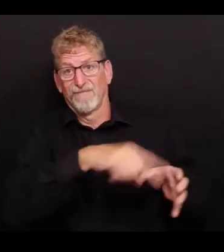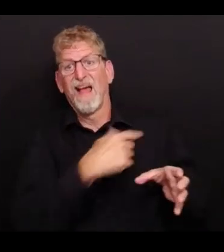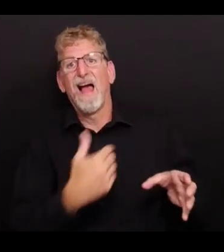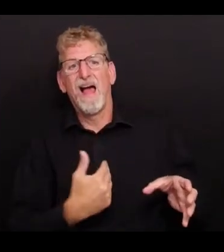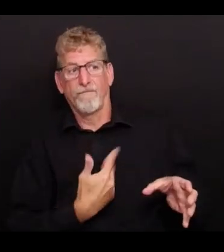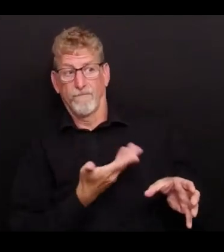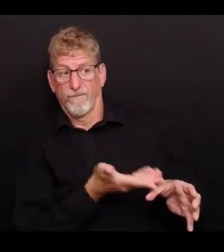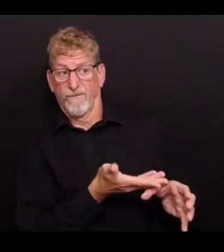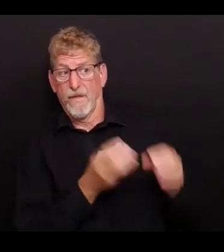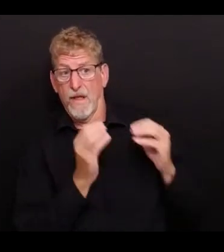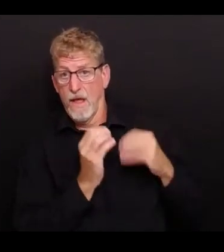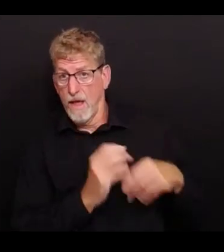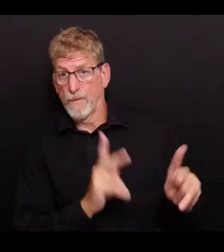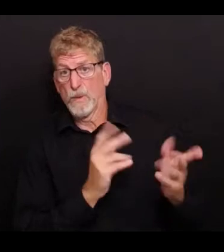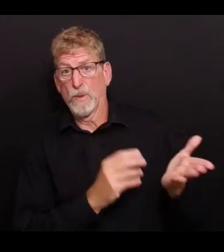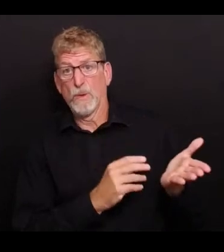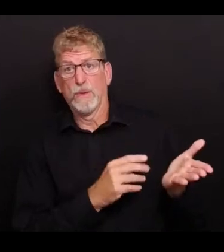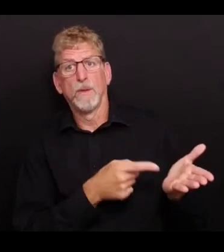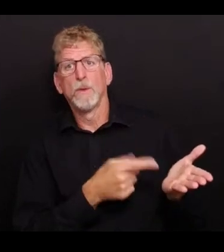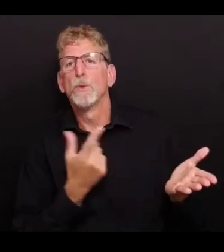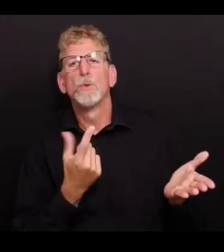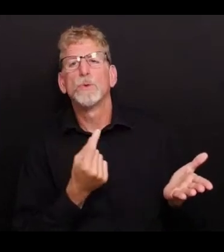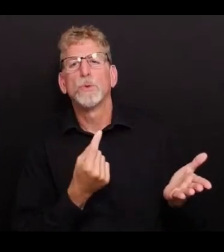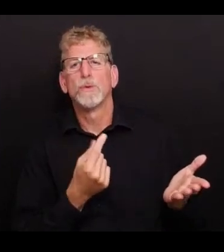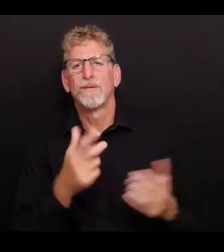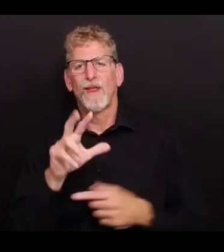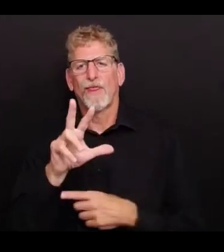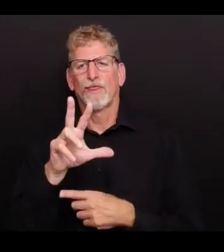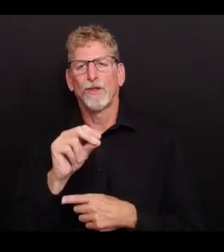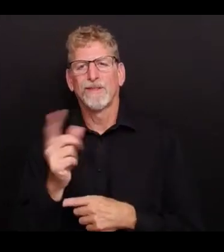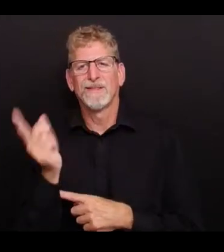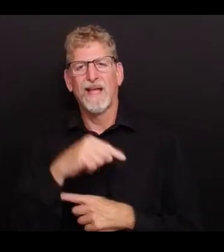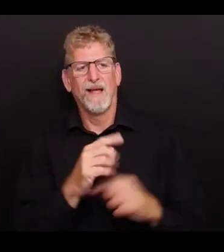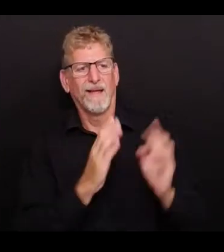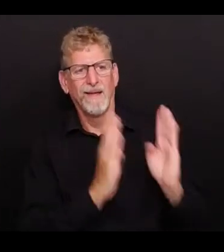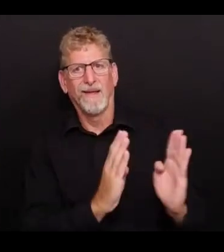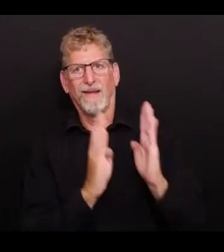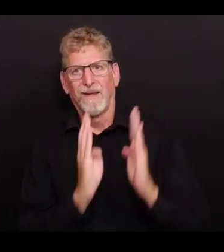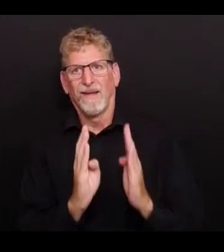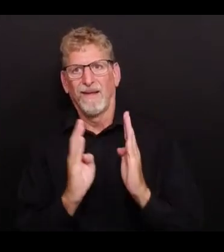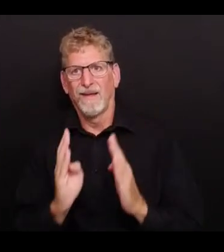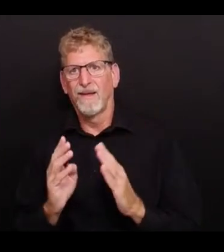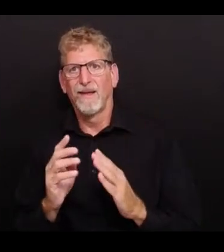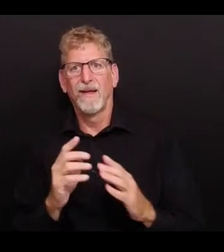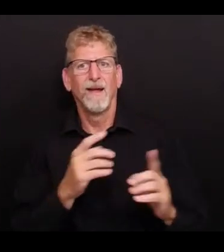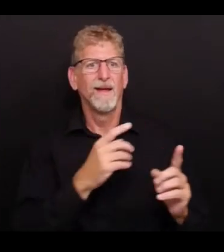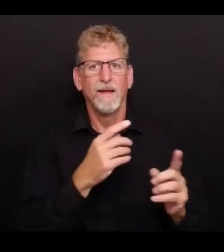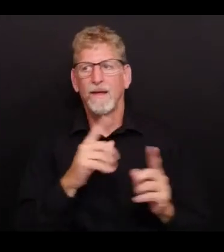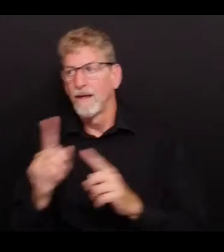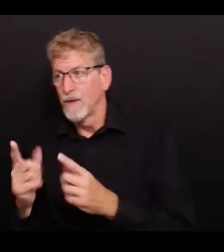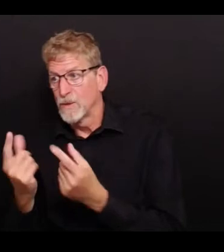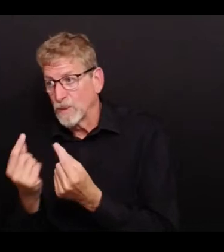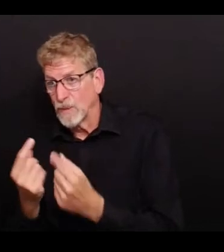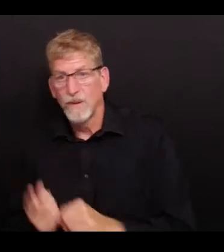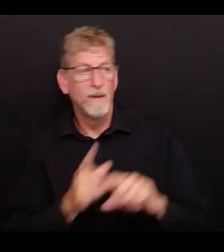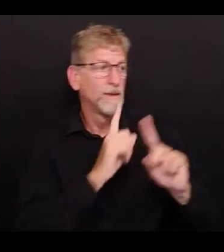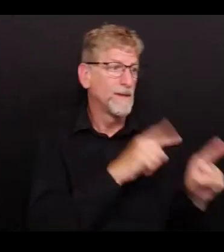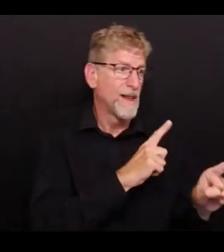for 30 days at a time. And the legislature then has to come back to give them an opportunity to